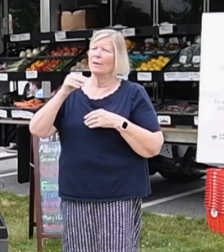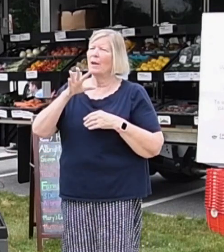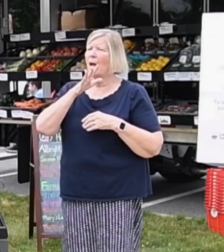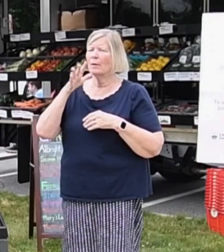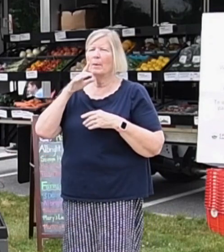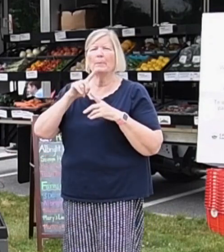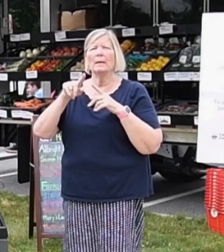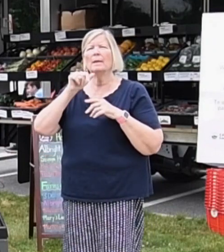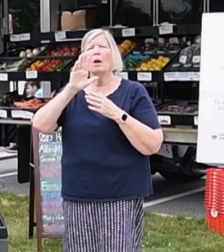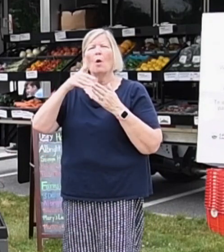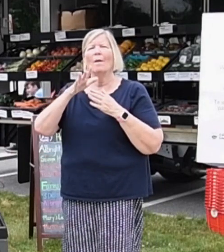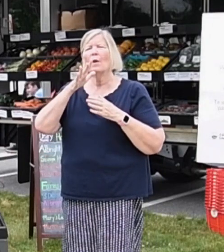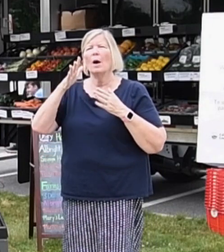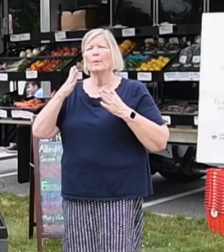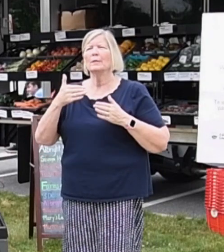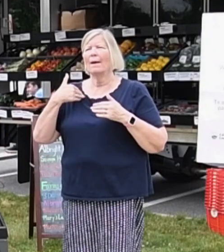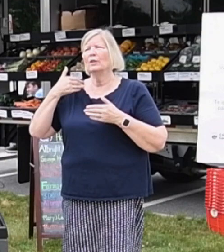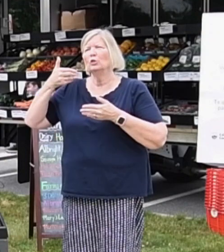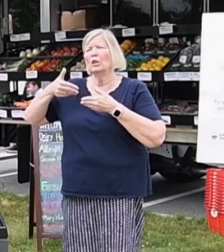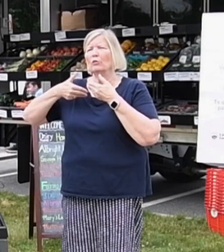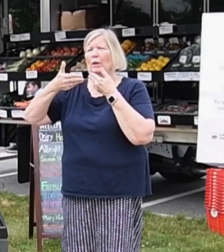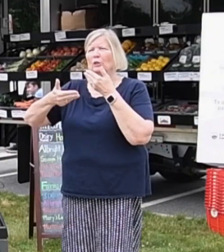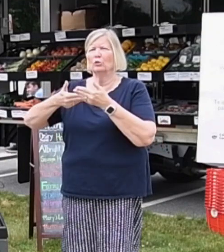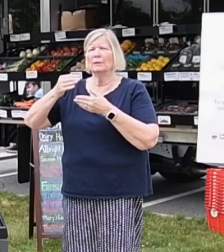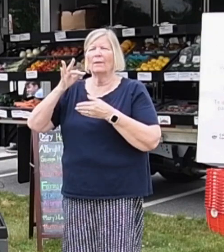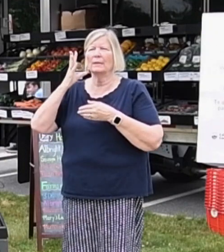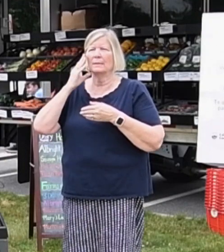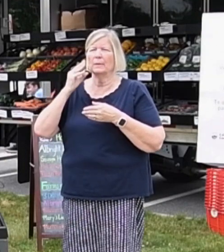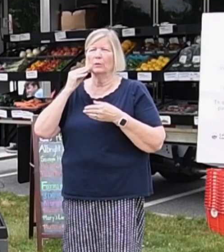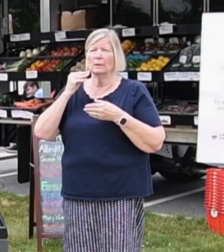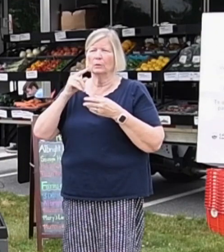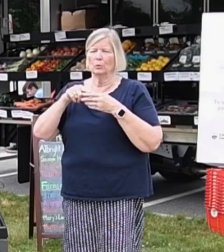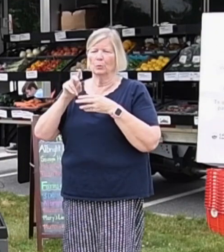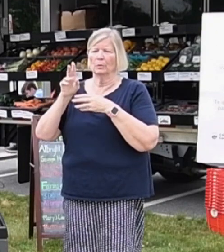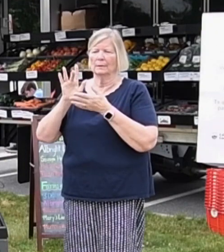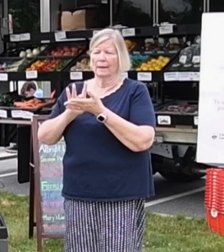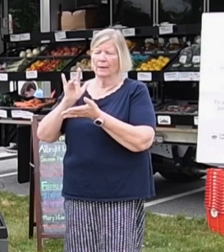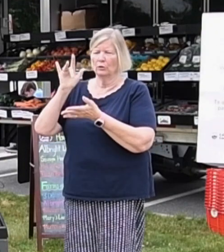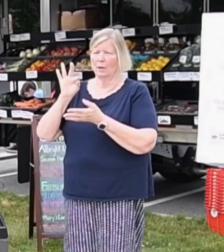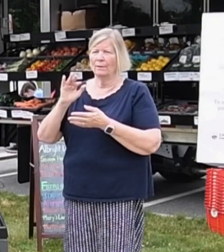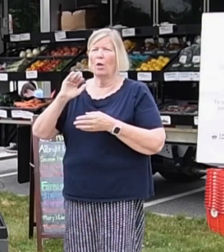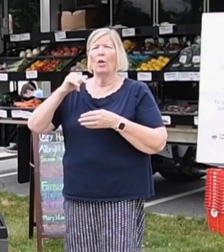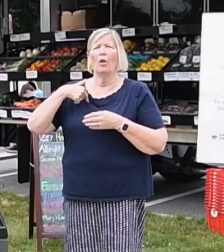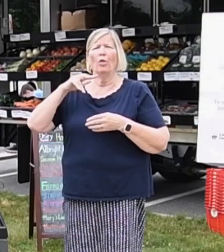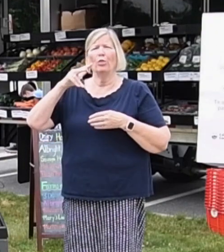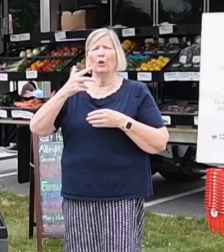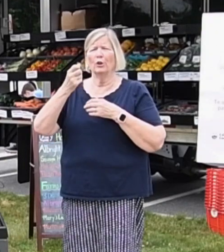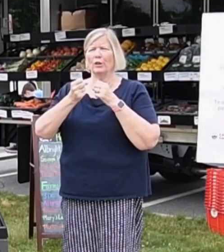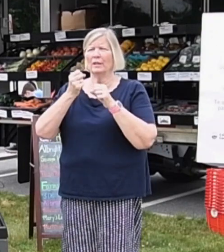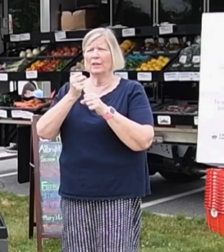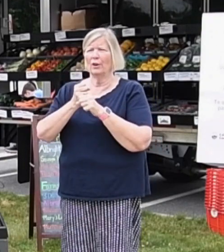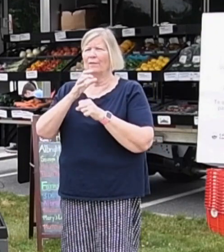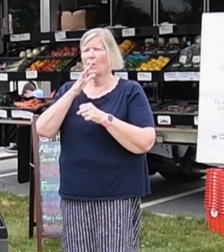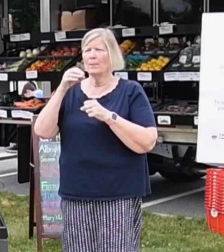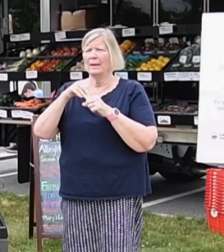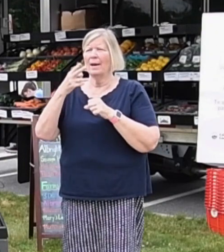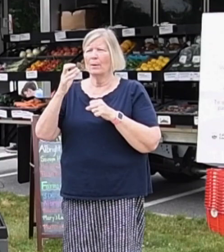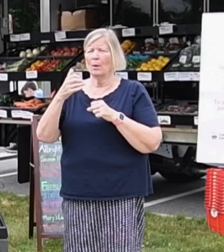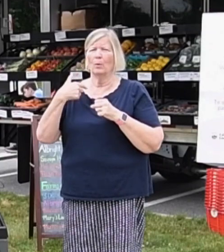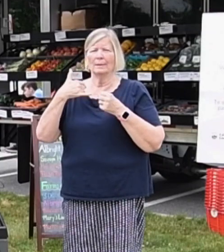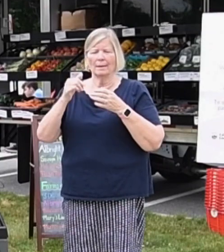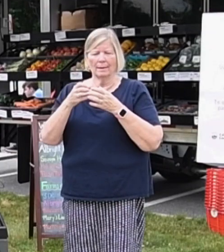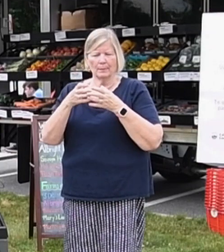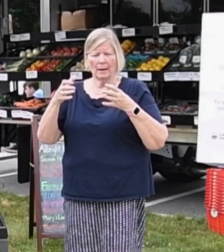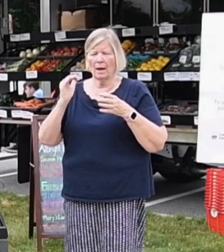all farmers have generations of experience to draw upon. As a third-year farm in Howard County, we are still expanding our